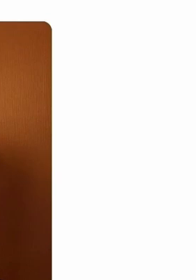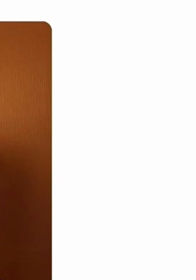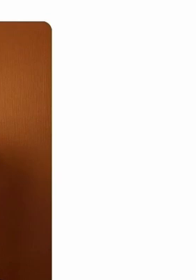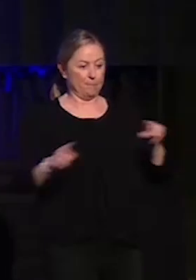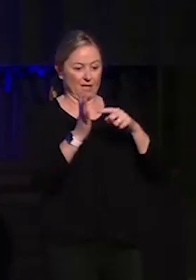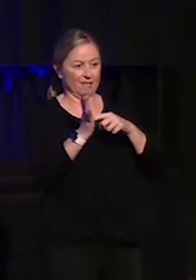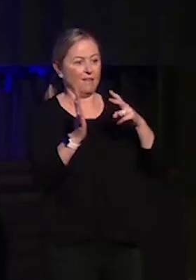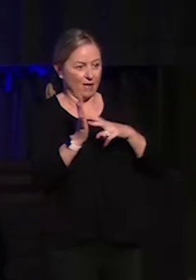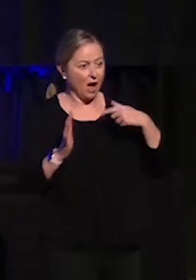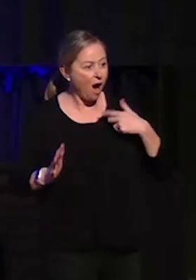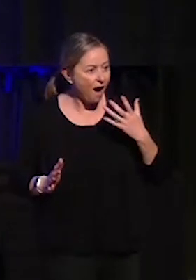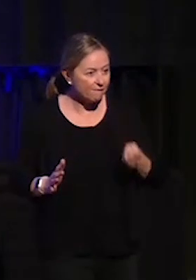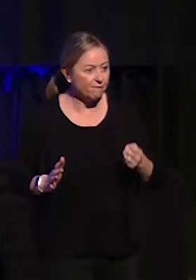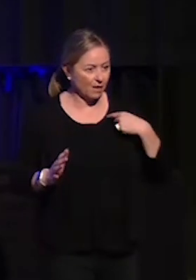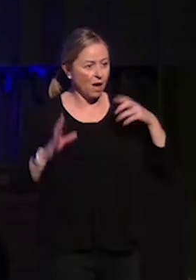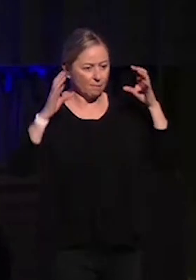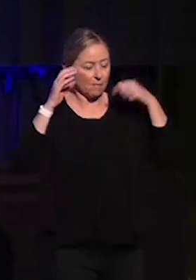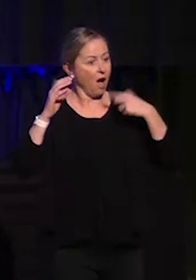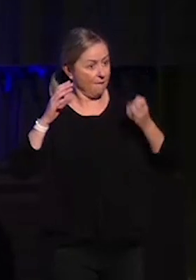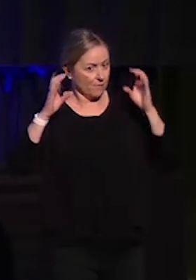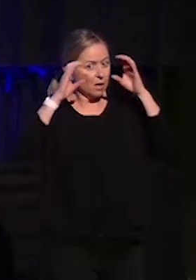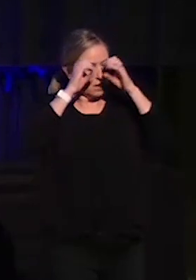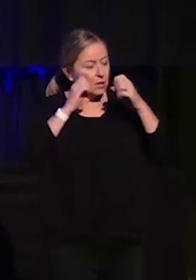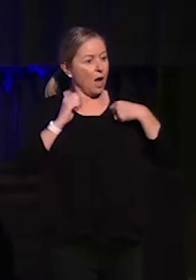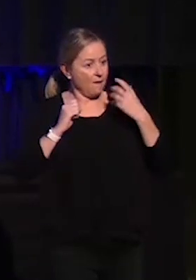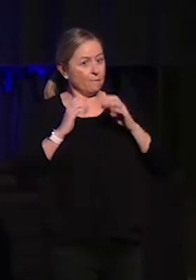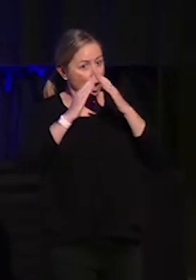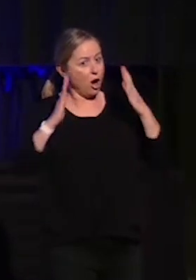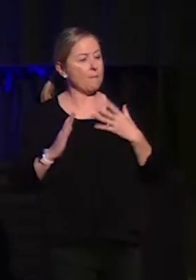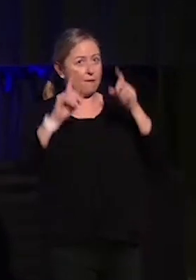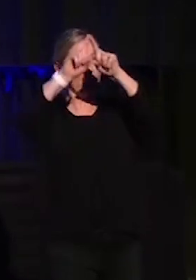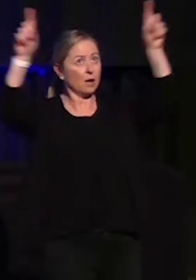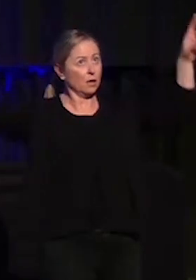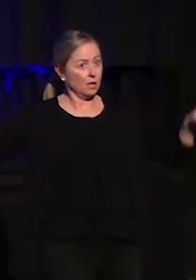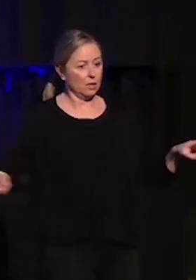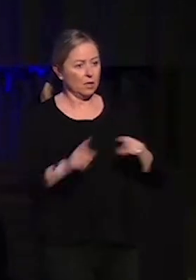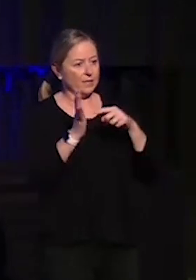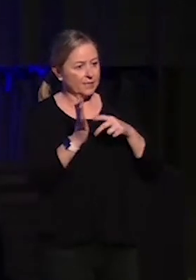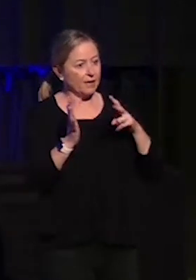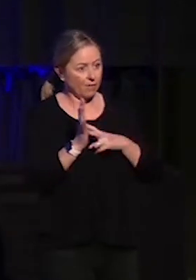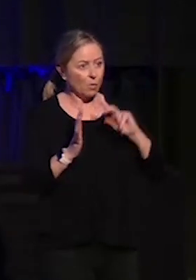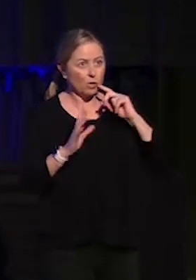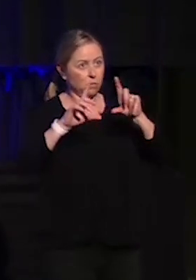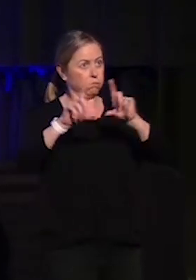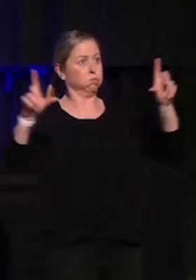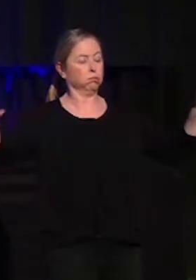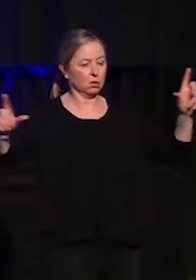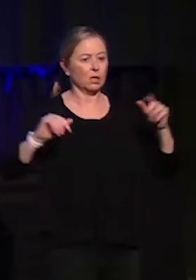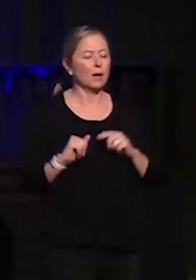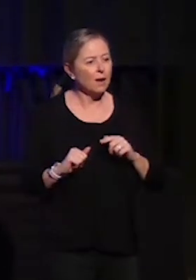big TV at home to be able to cope with my low vision and be able to play video games. So there are ways around it, right? So, but this is